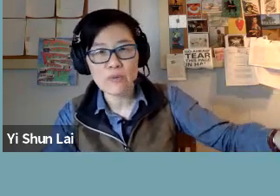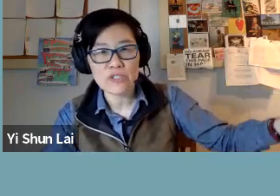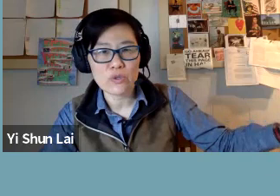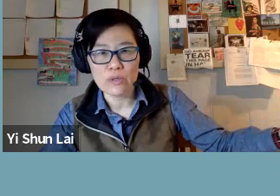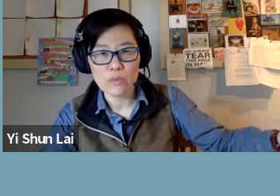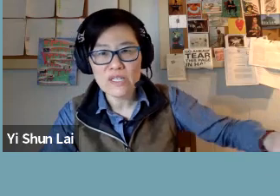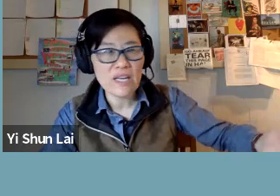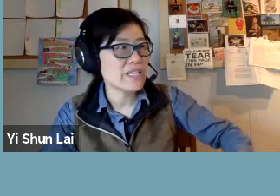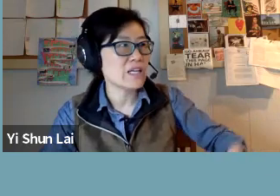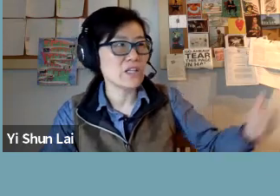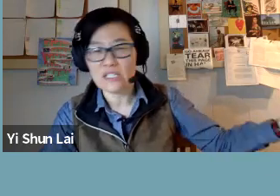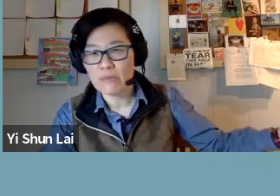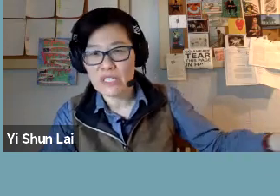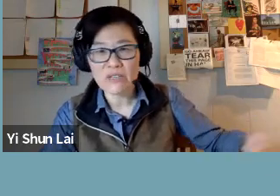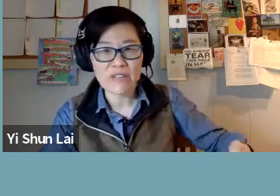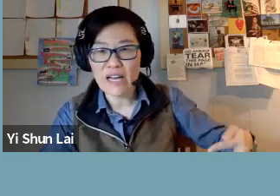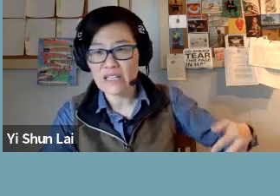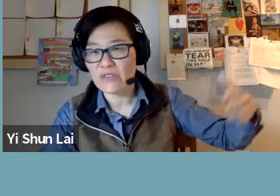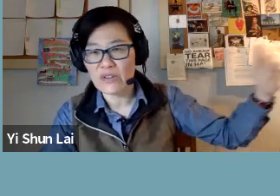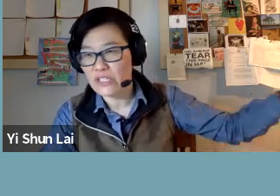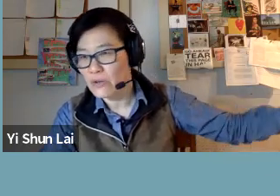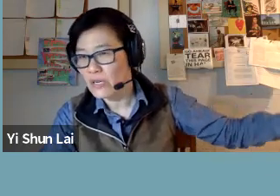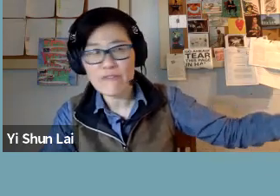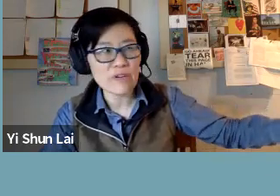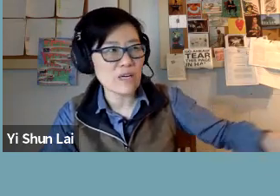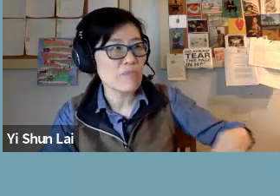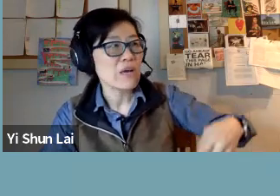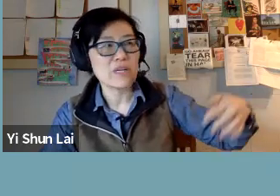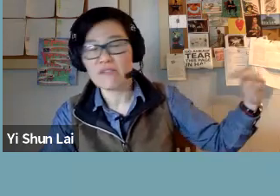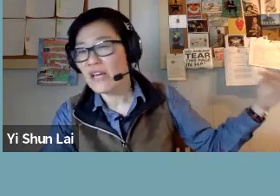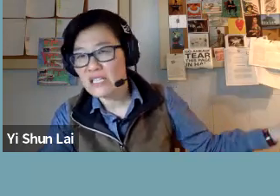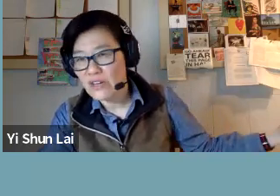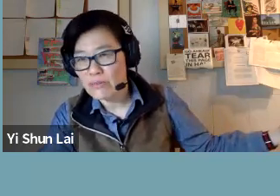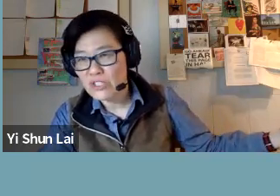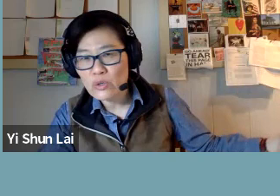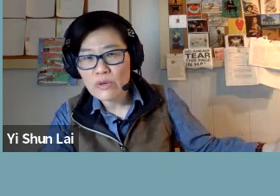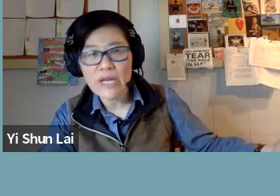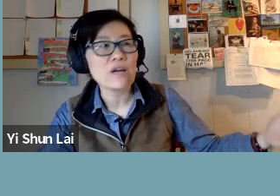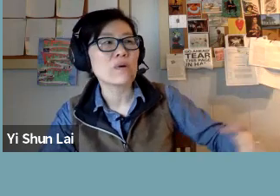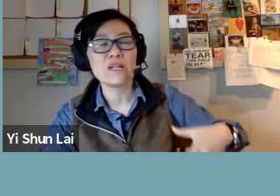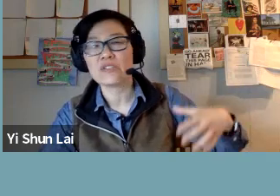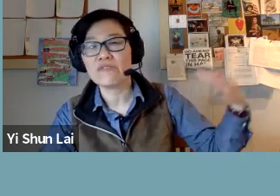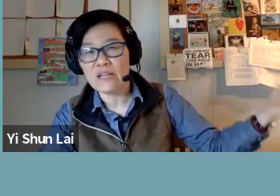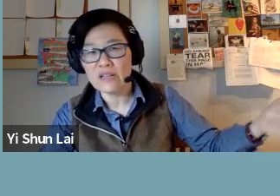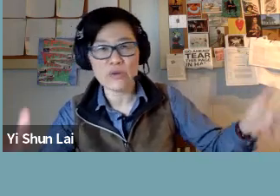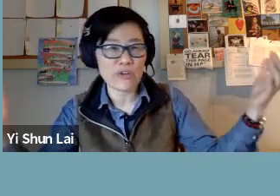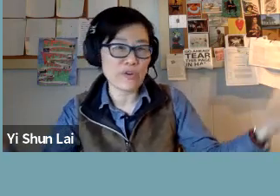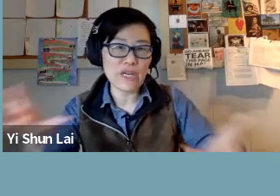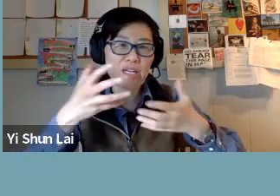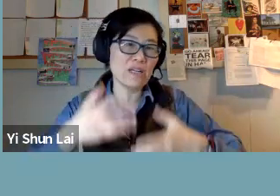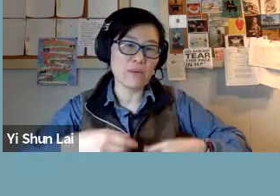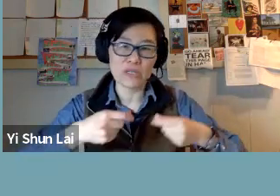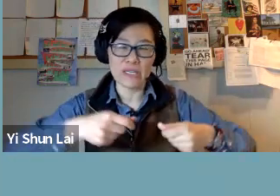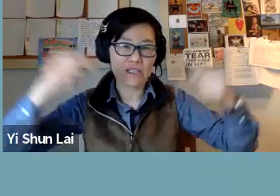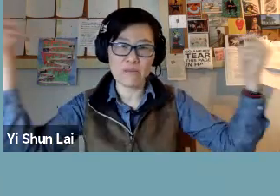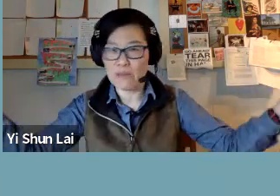day he went to school. One day he got lost. Because of that, his father had to go on a hunt for him. Because of that, his father meets Dory, right? Until finally the two are